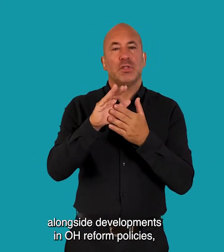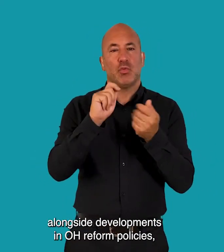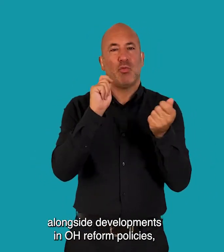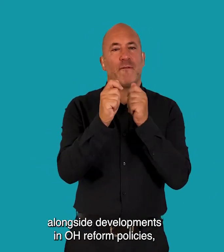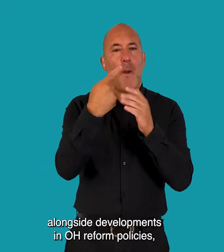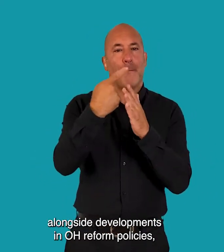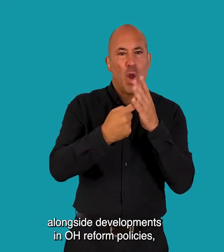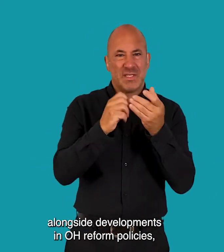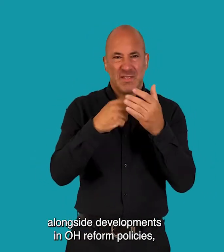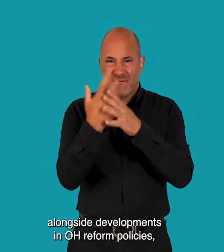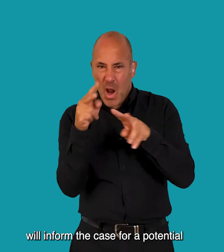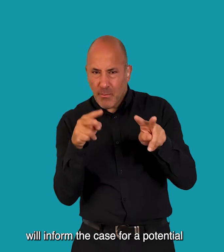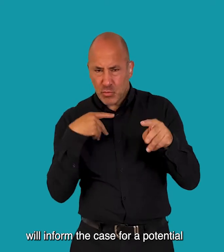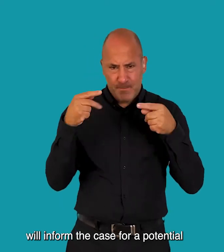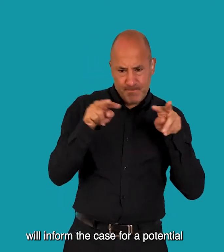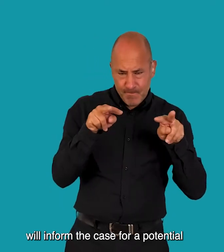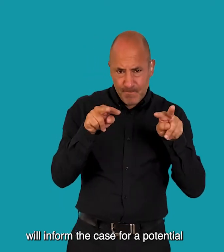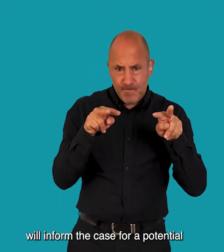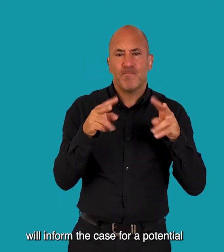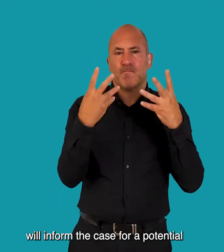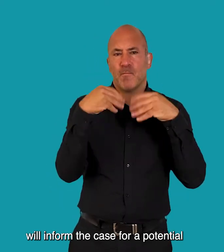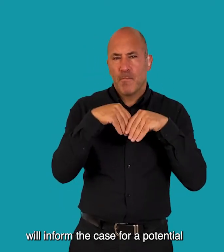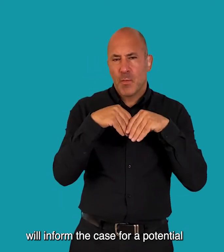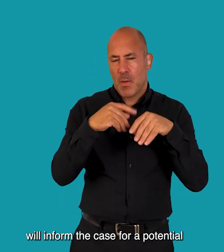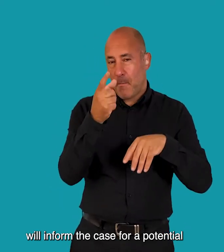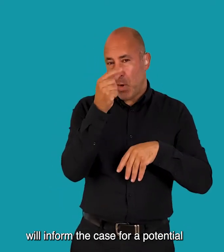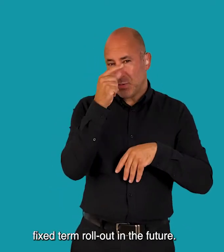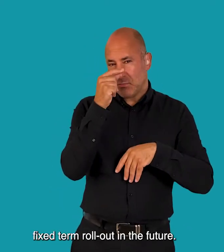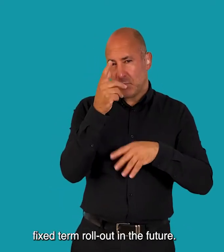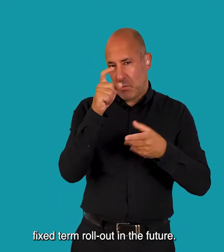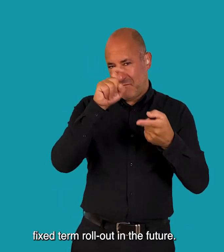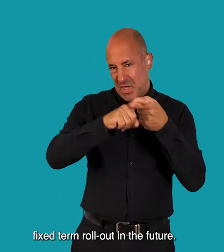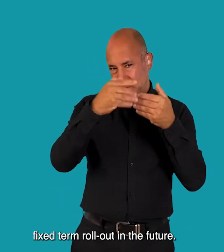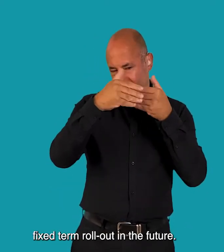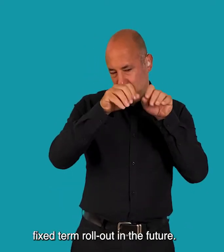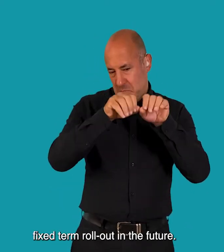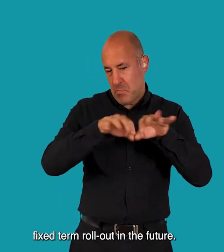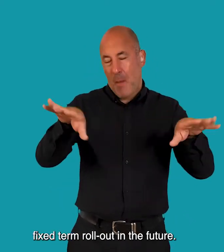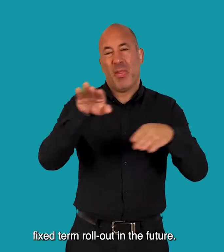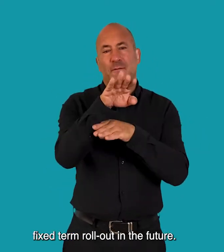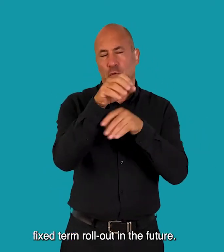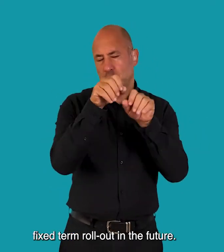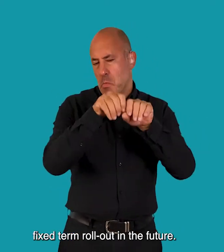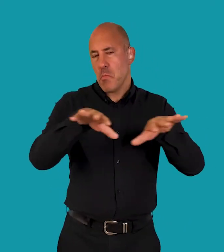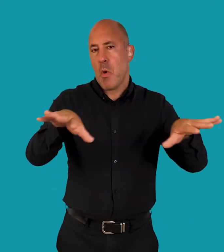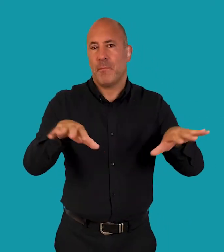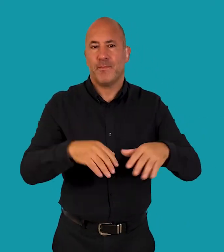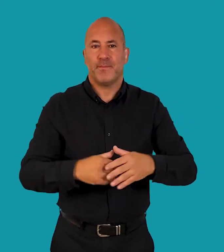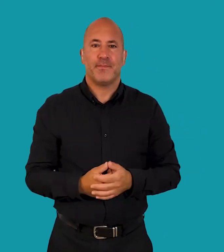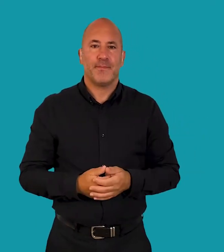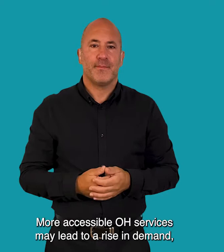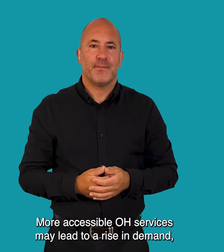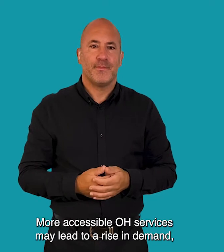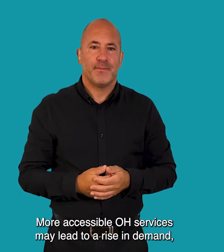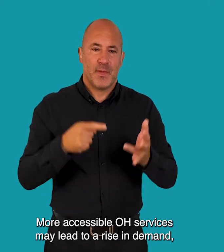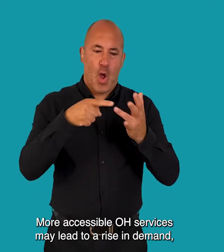reform policies, will inform the case for a potential fixed-term rollout in the future. More accessible